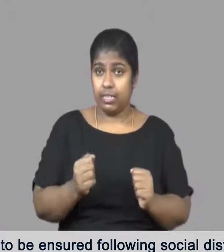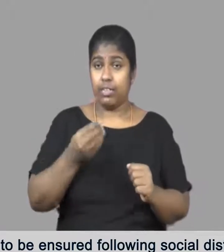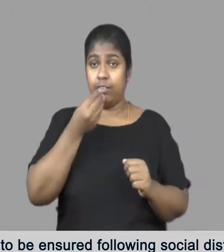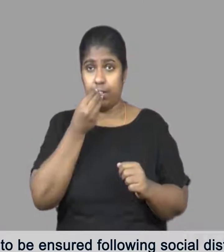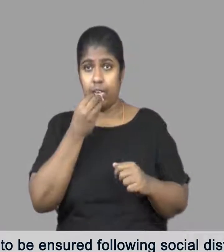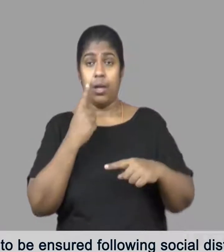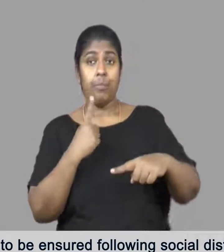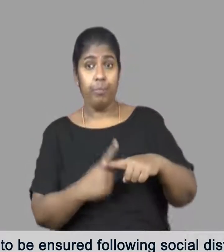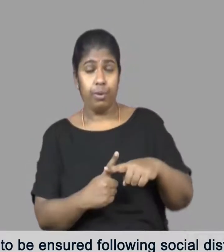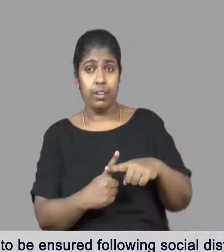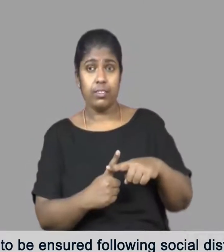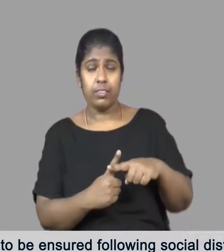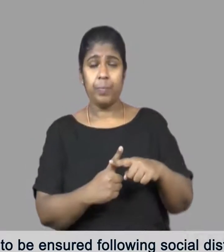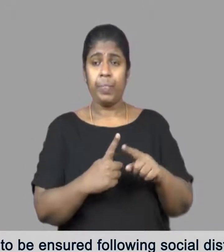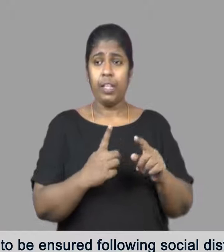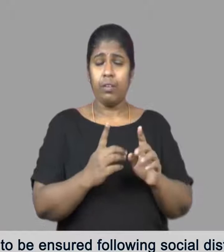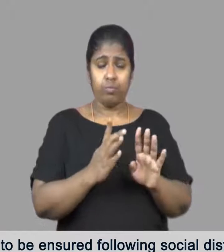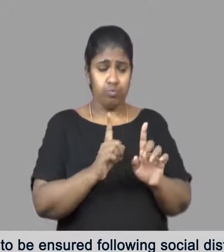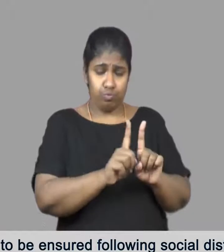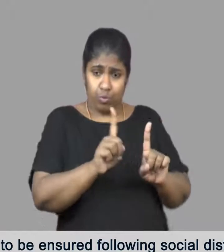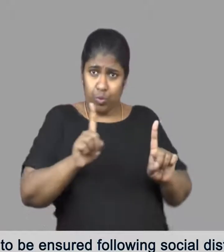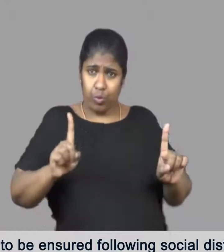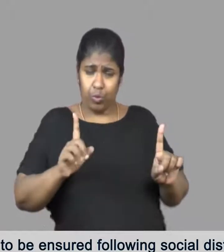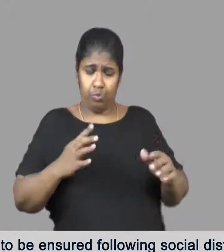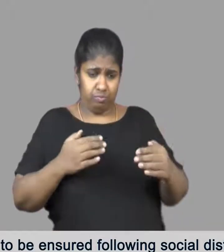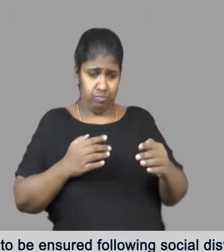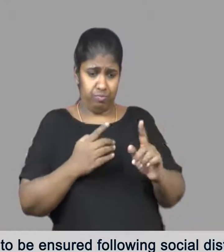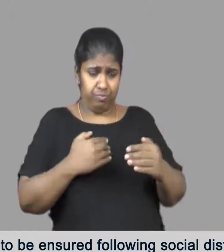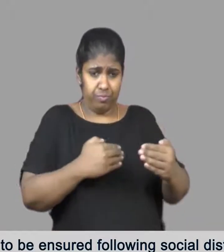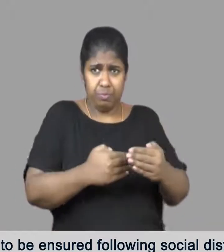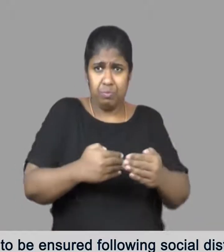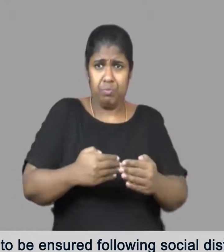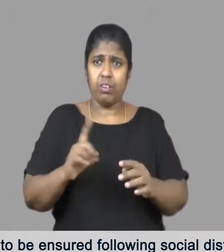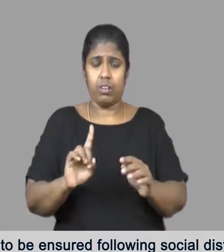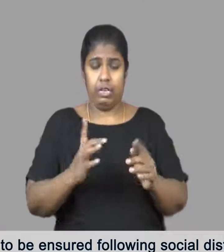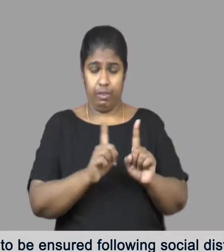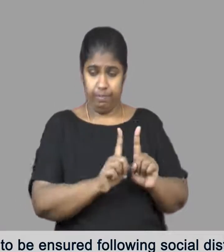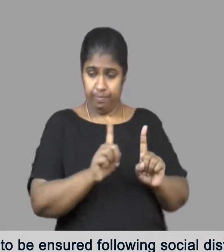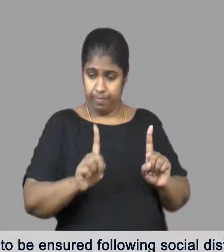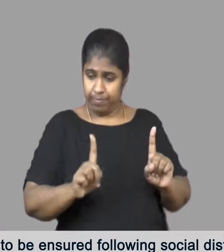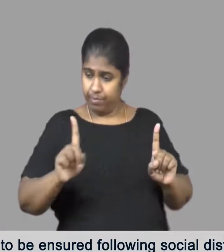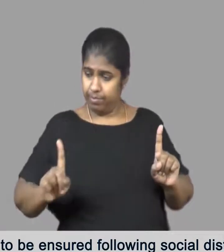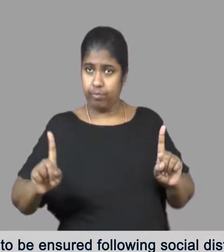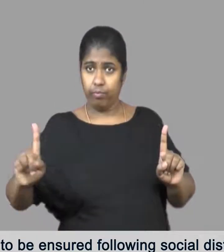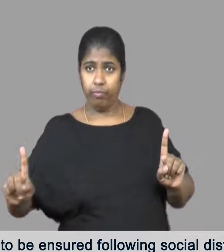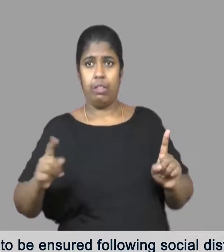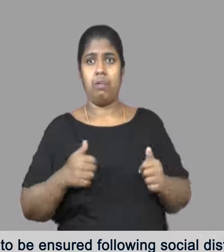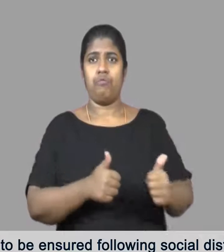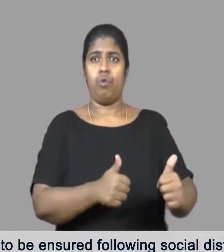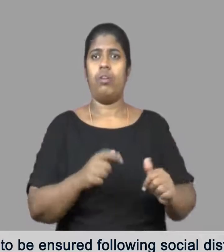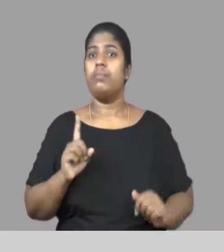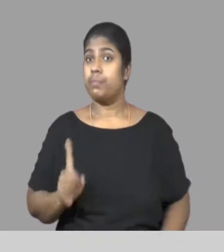Queue management to be ensured following social distancing